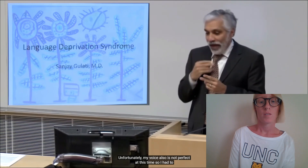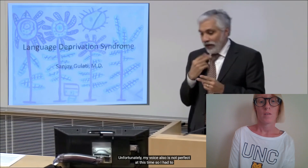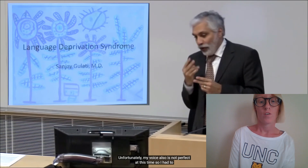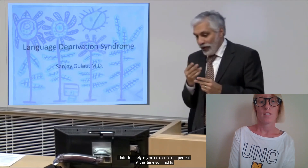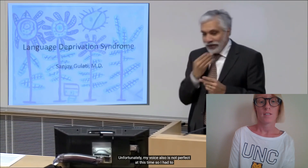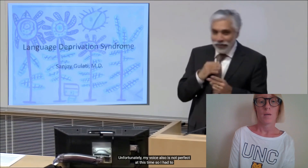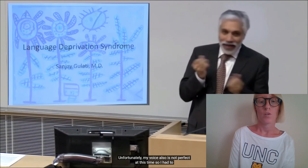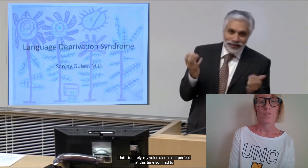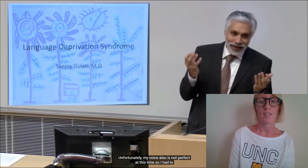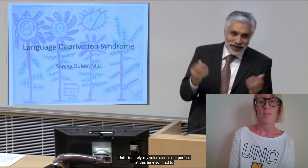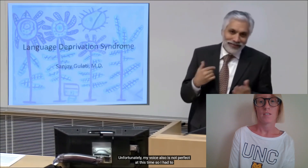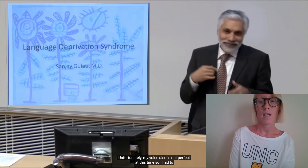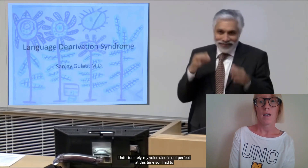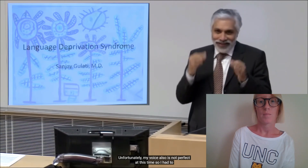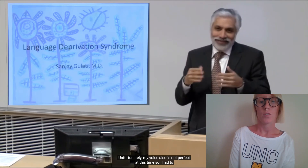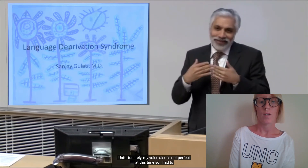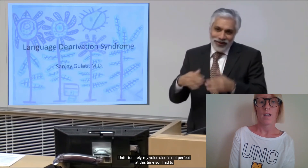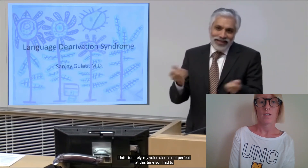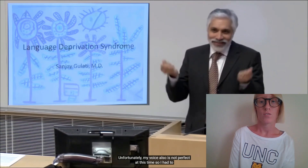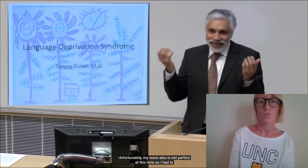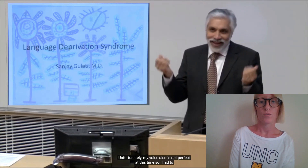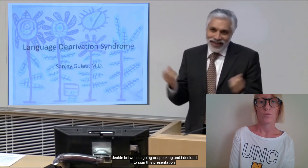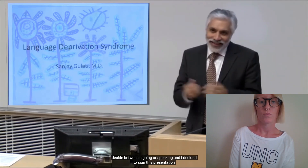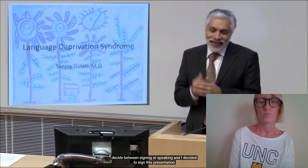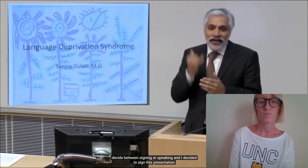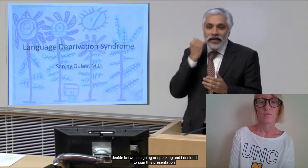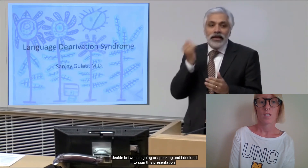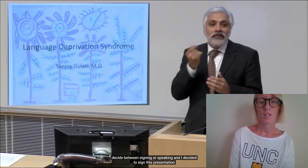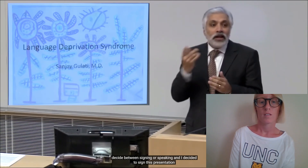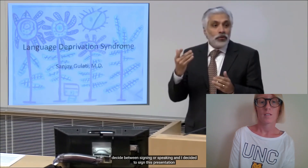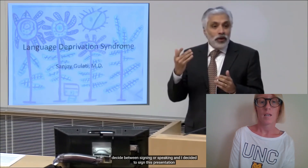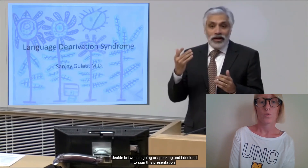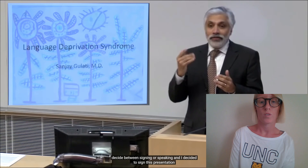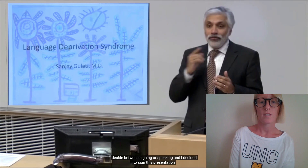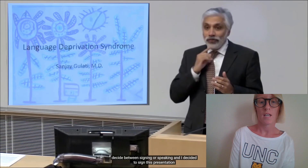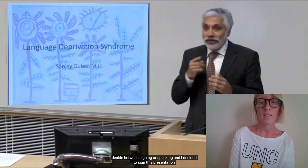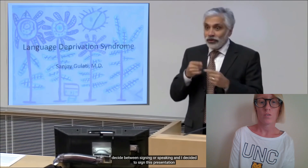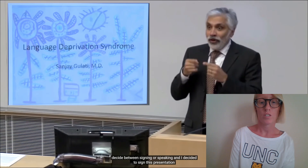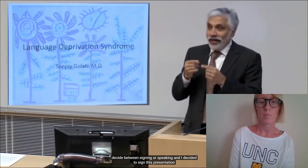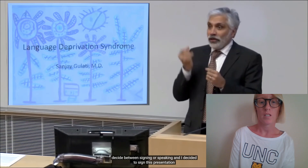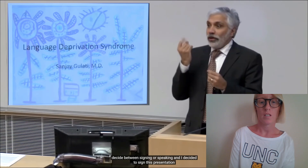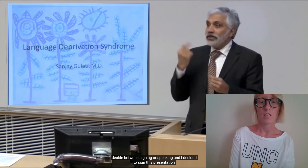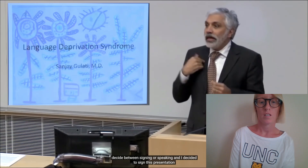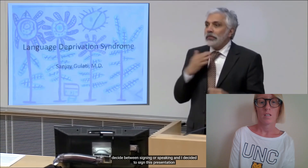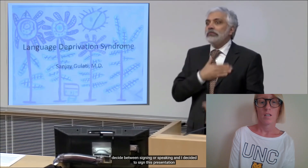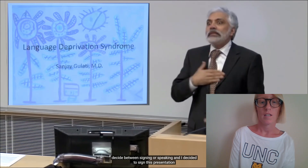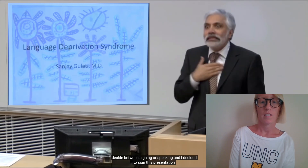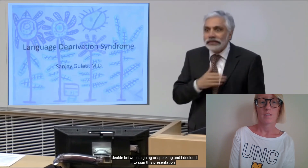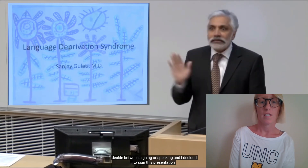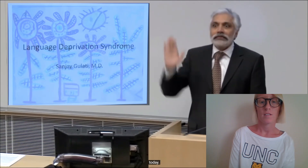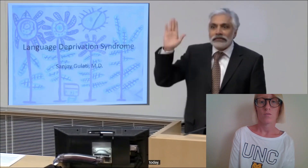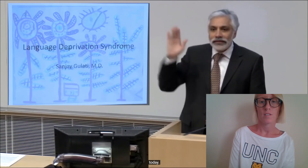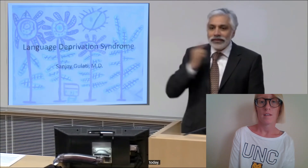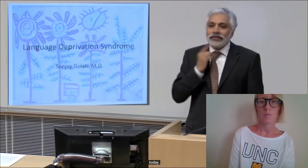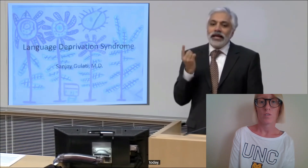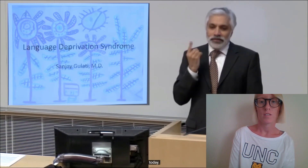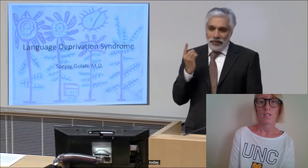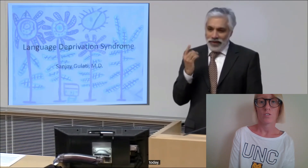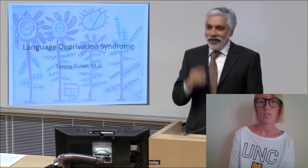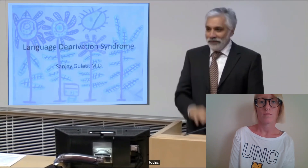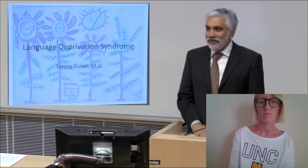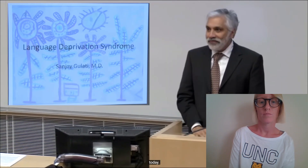Unfortunately, my voice also is not perfect at this so I time, had so I had to to decide between decide signing or between speaking, and signing I've or decided to speaking. sign this And I presentation decided today. to